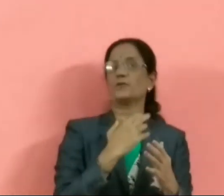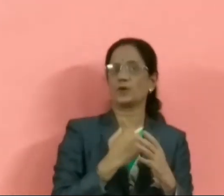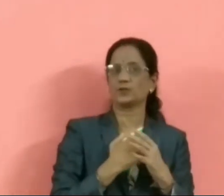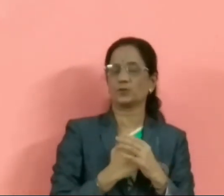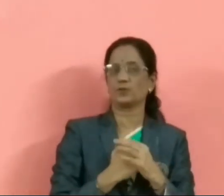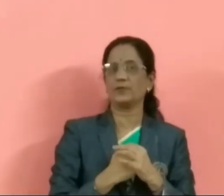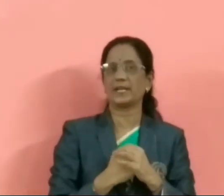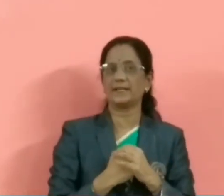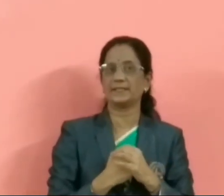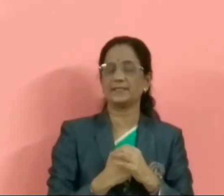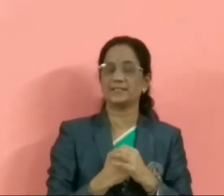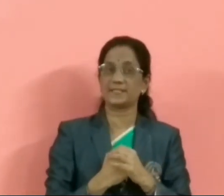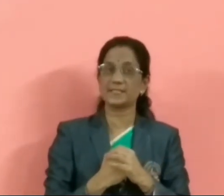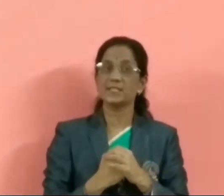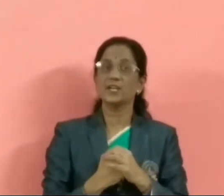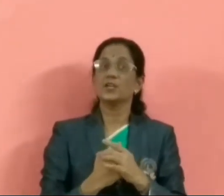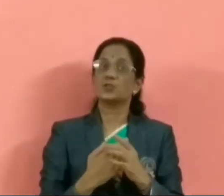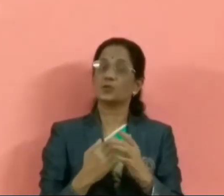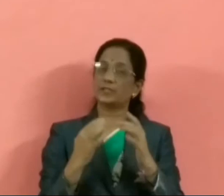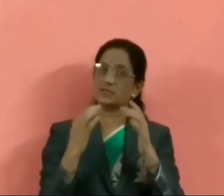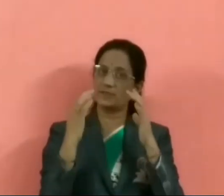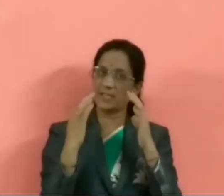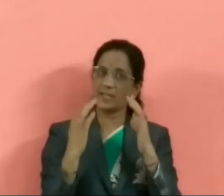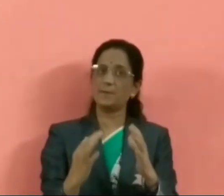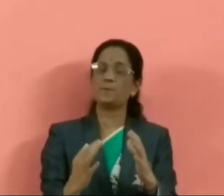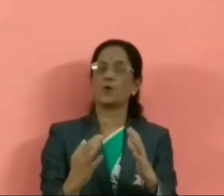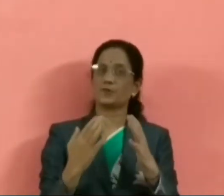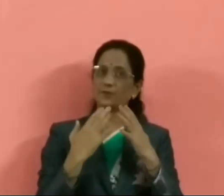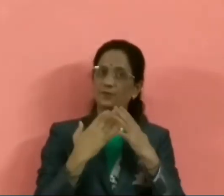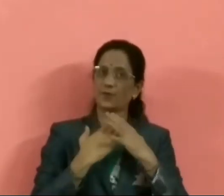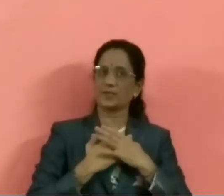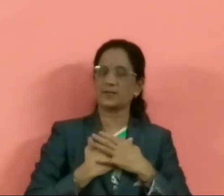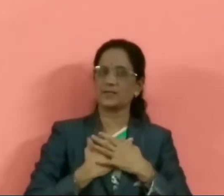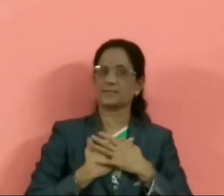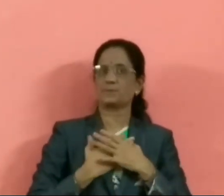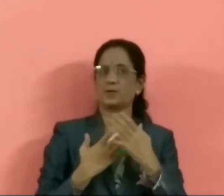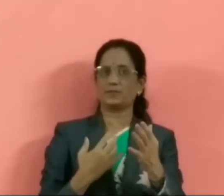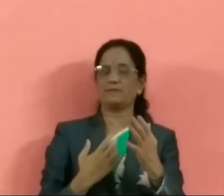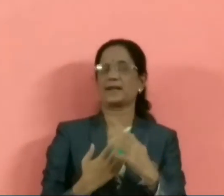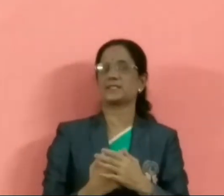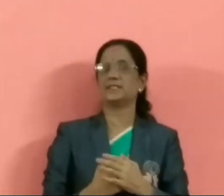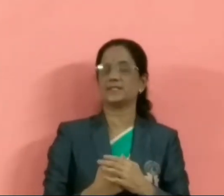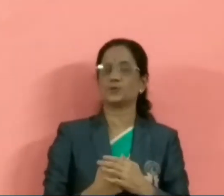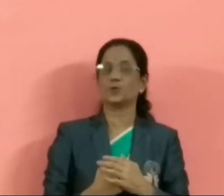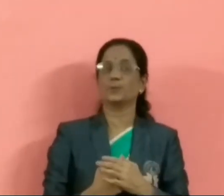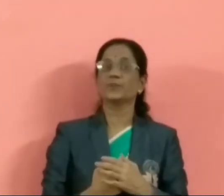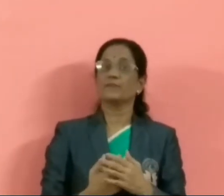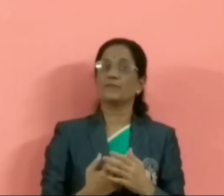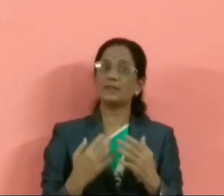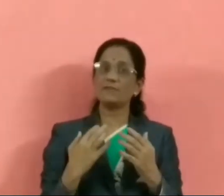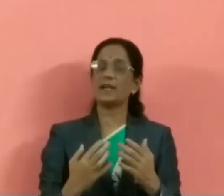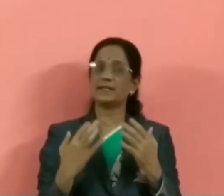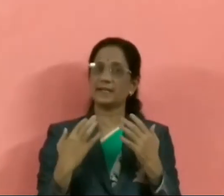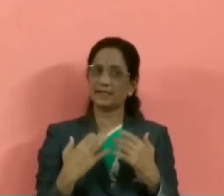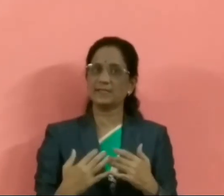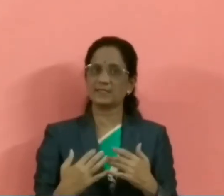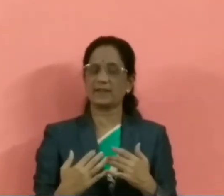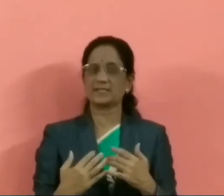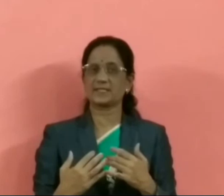the COVID-19 disease. So it is very important for us for the vaccine also. When we are taking this vaccine, it